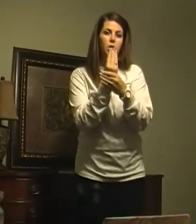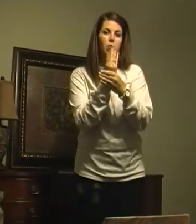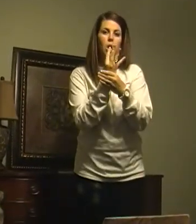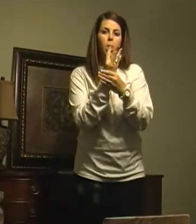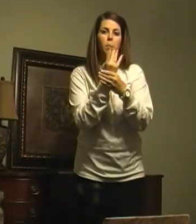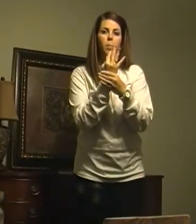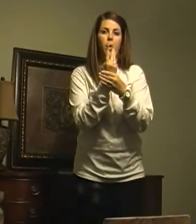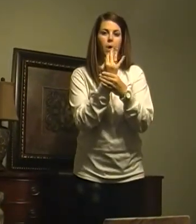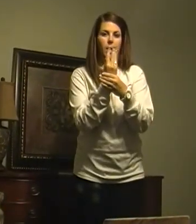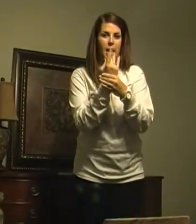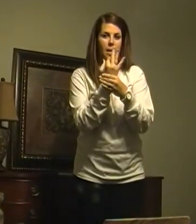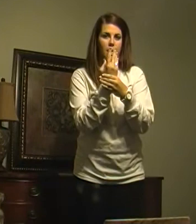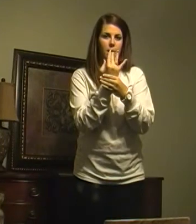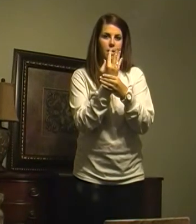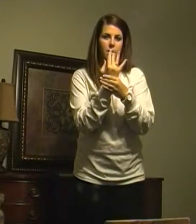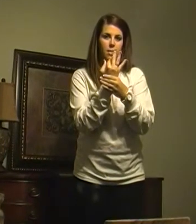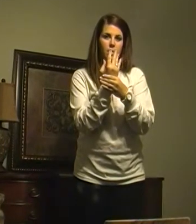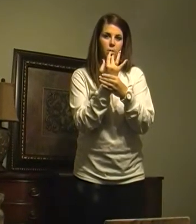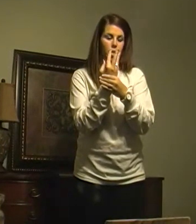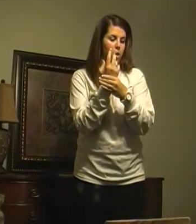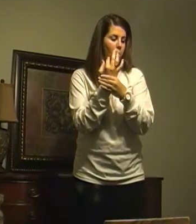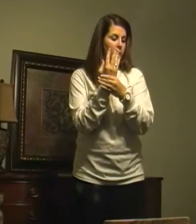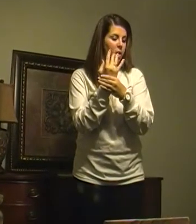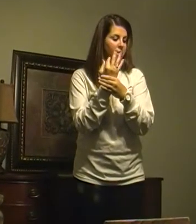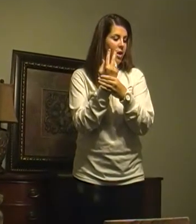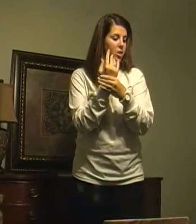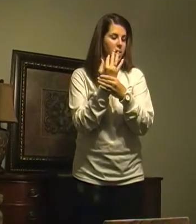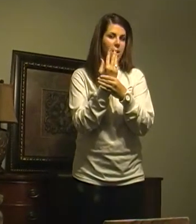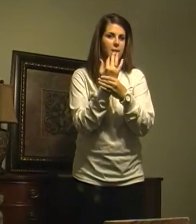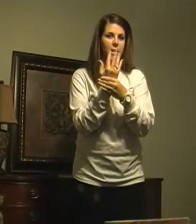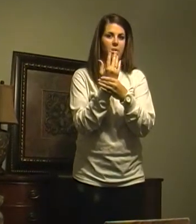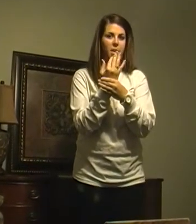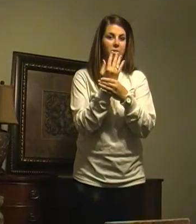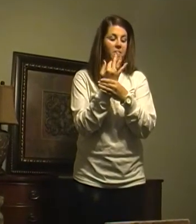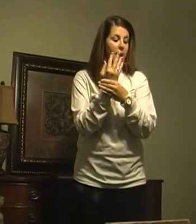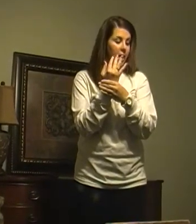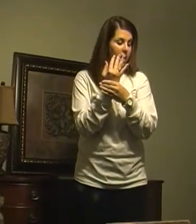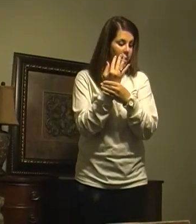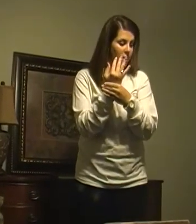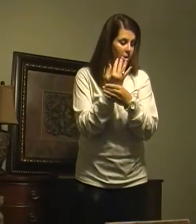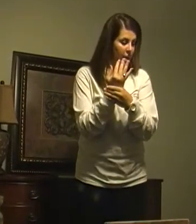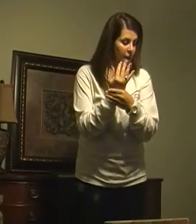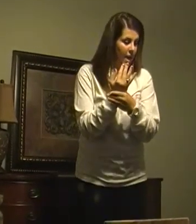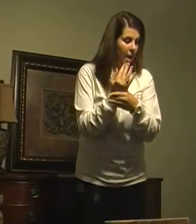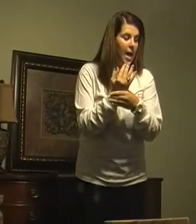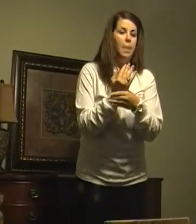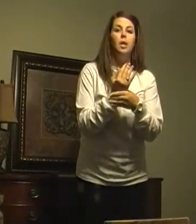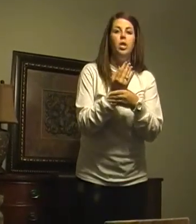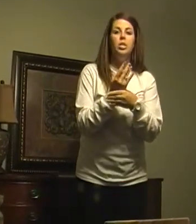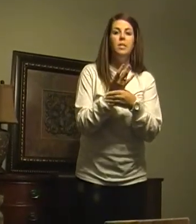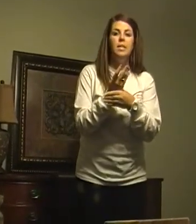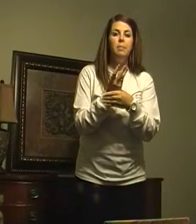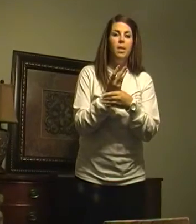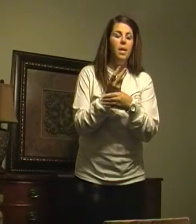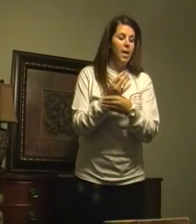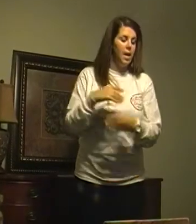bush burning. So we're just going to wiggle our fingers to kind of signify fire. And then you're going to do the same thing